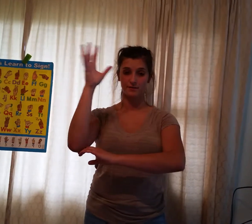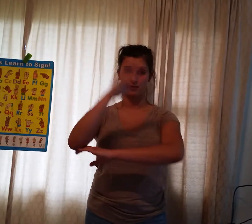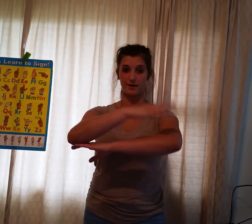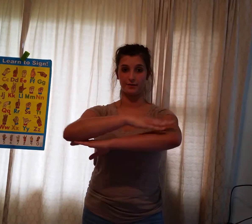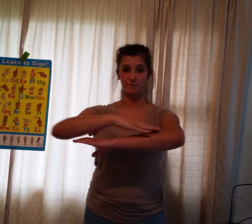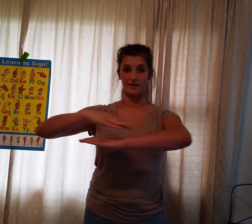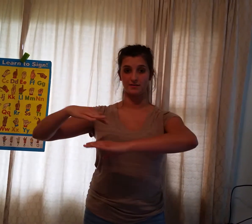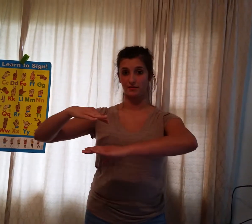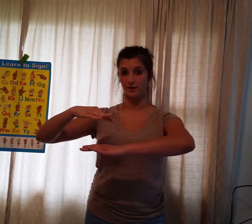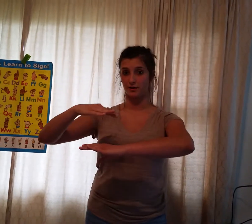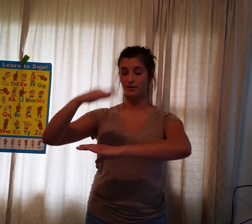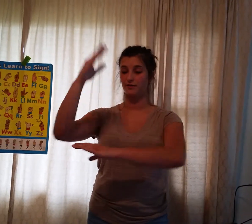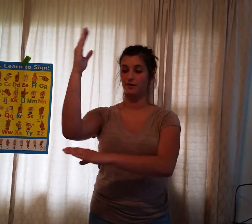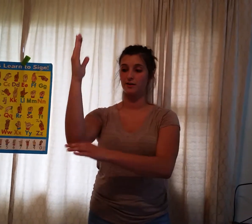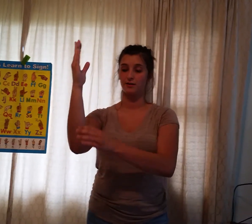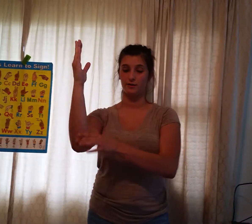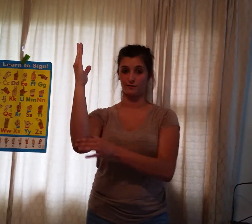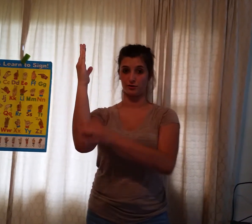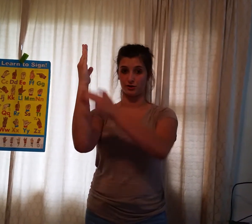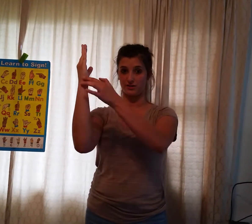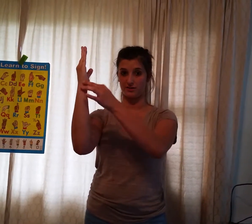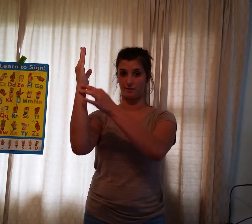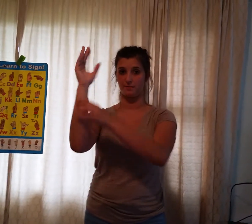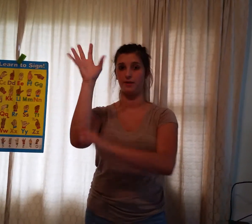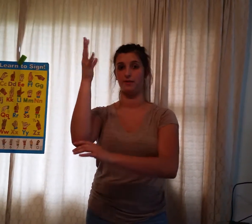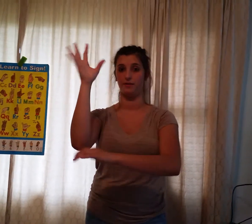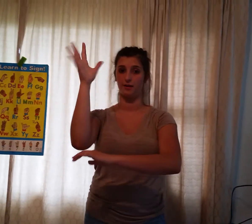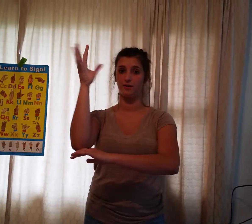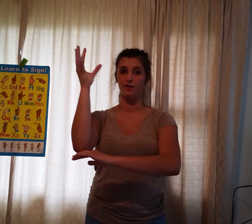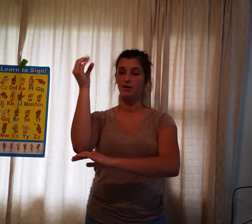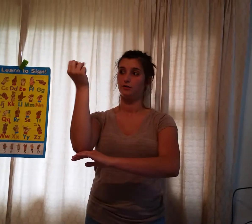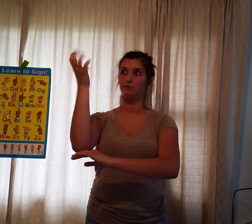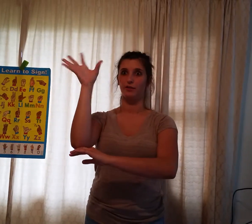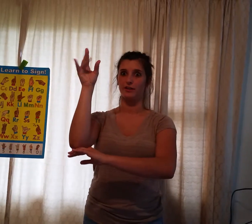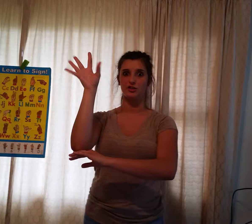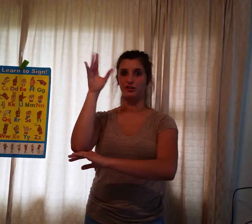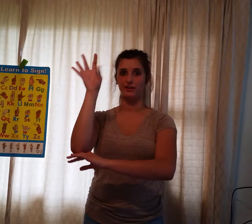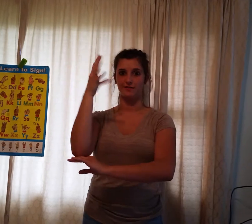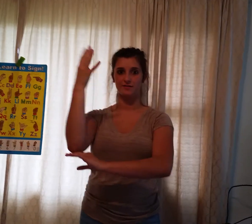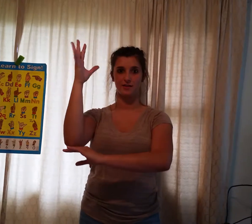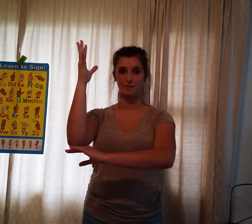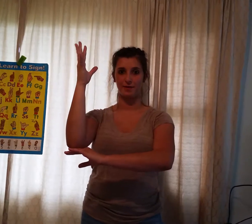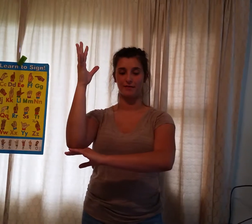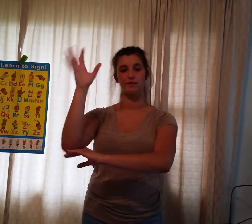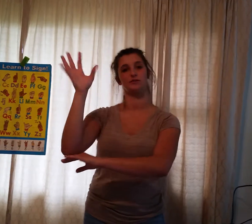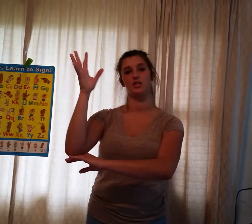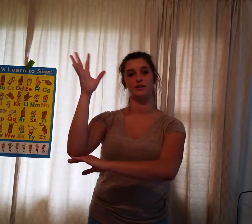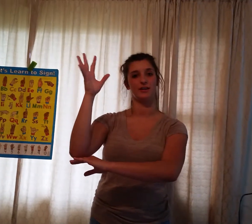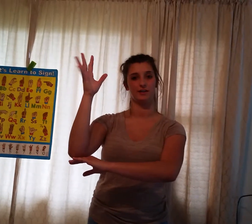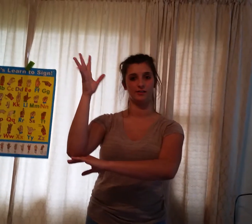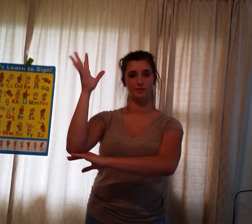you have your base of the earth, you have your tree stump, and then the foliage and leaves up above, and you shake your hand a little